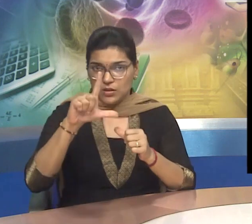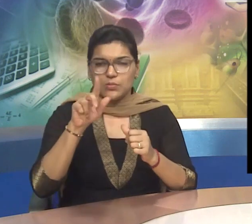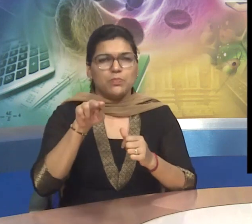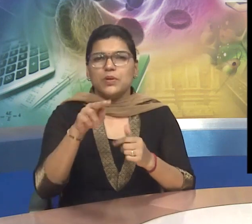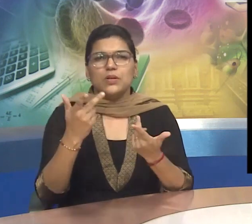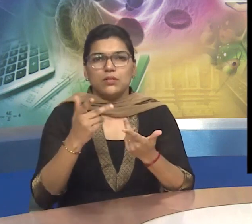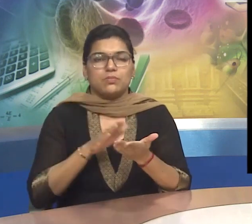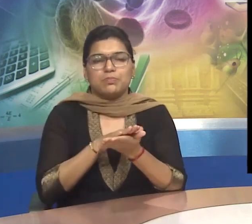Rights.